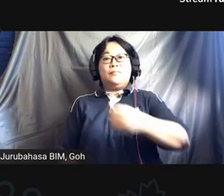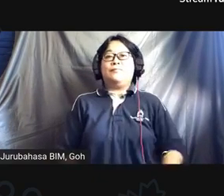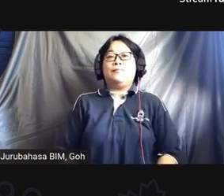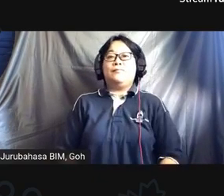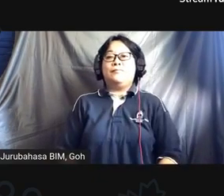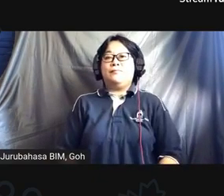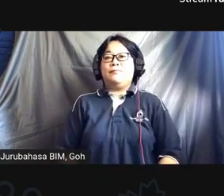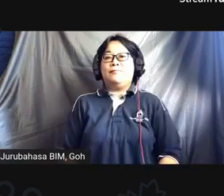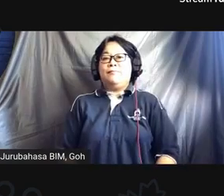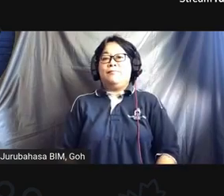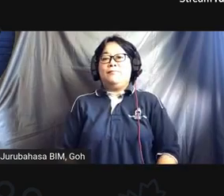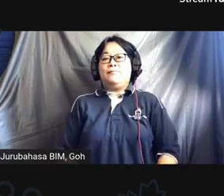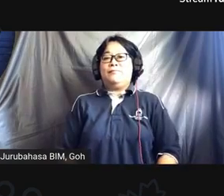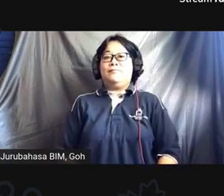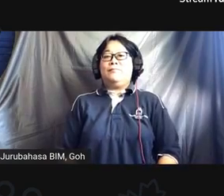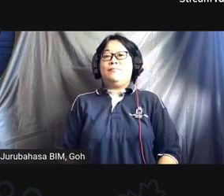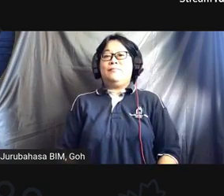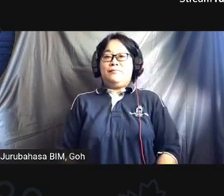Bismillahirrahmanirrahim.